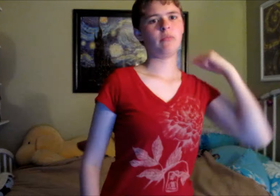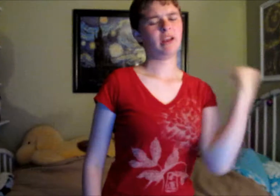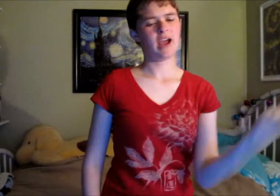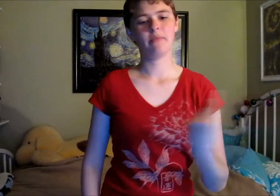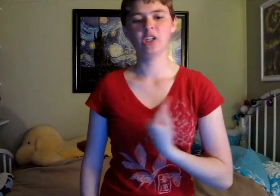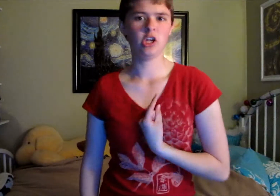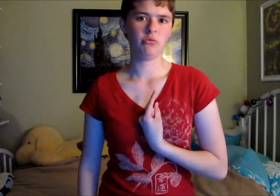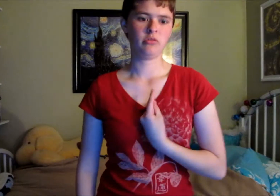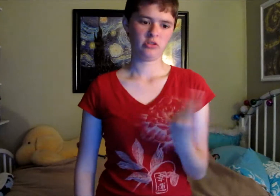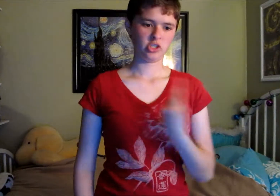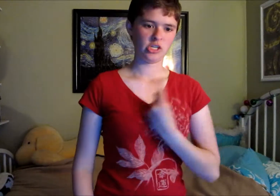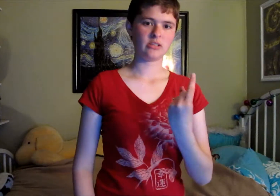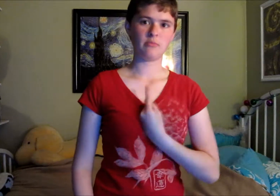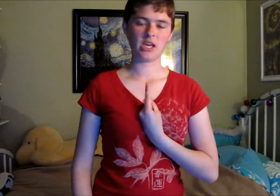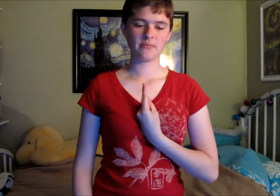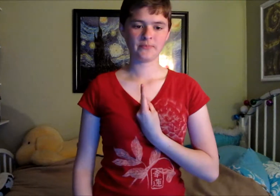about I'm alone, just me.